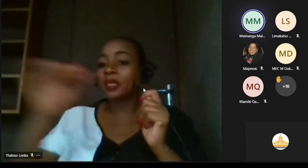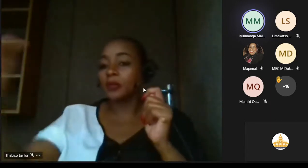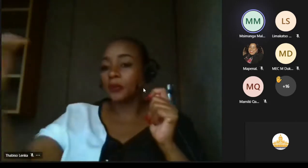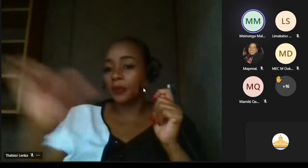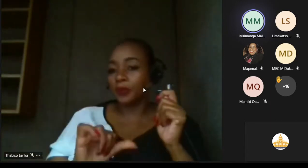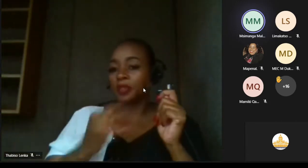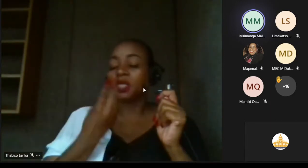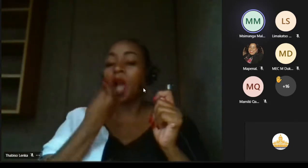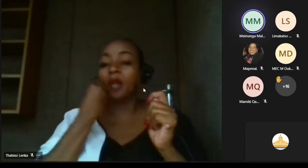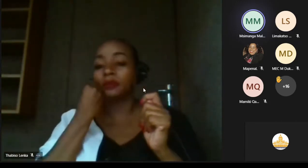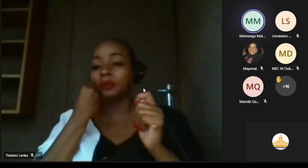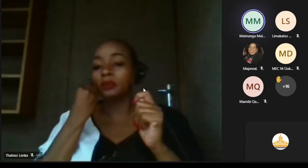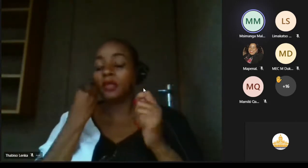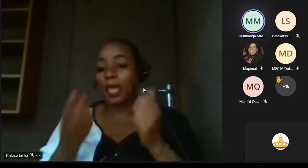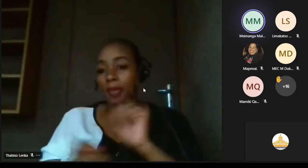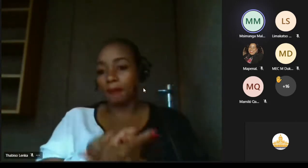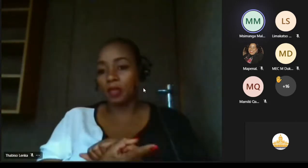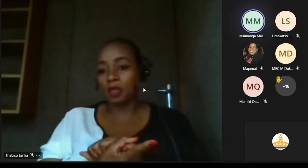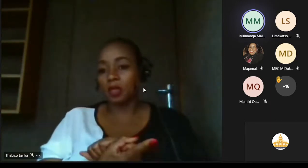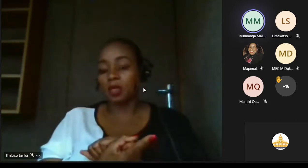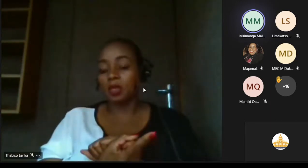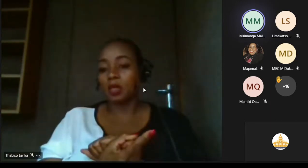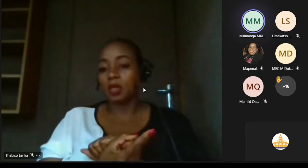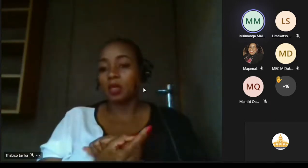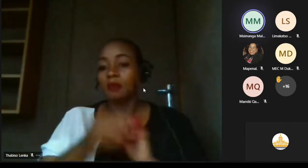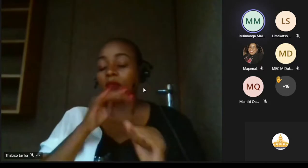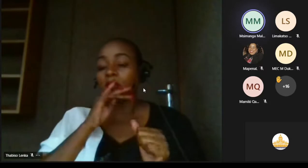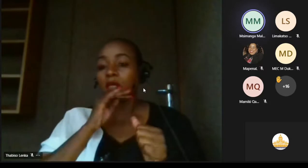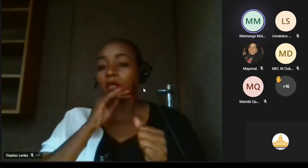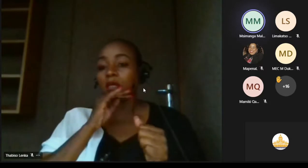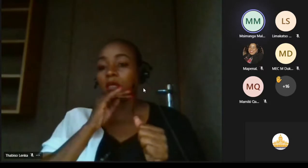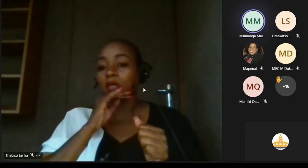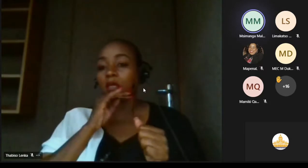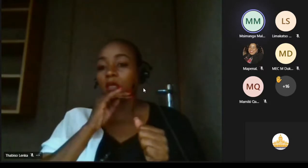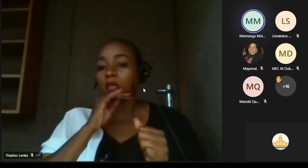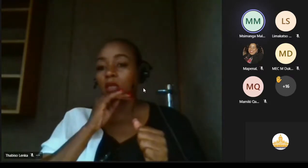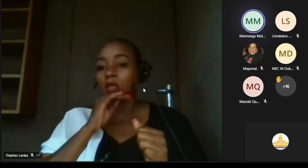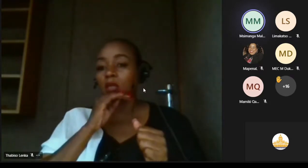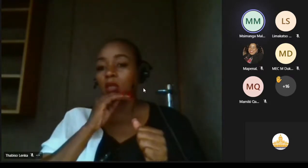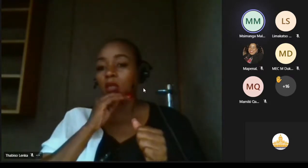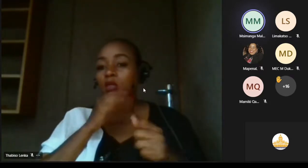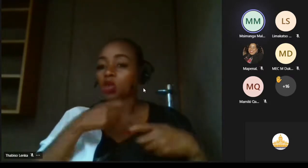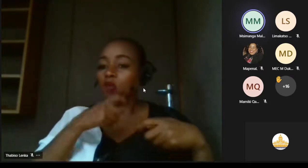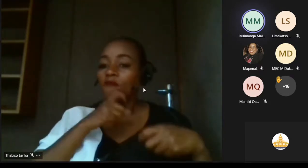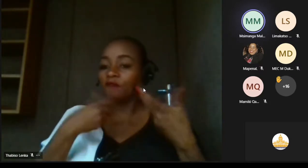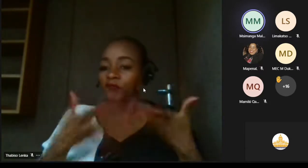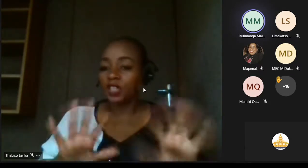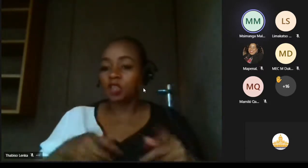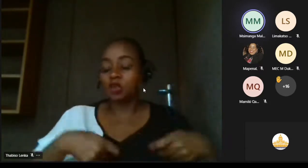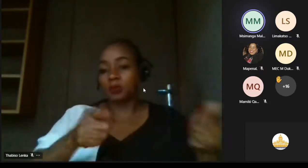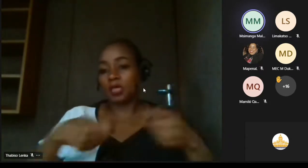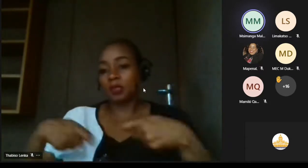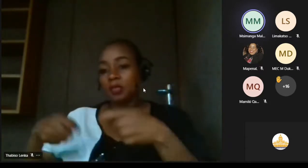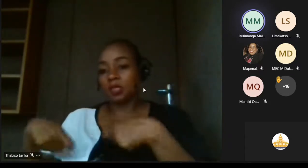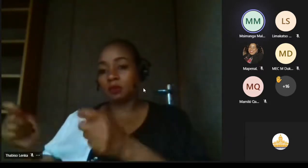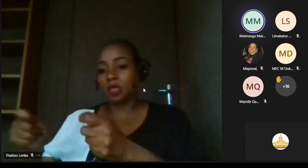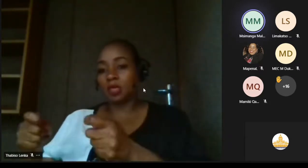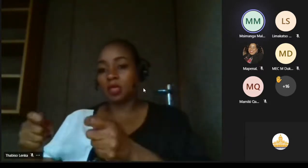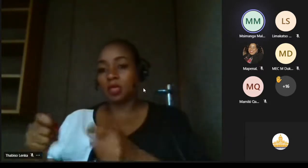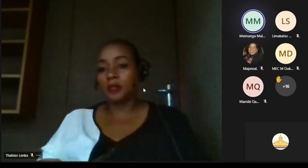di jewe ho accountelwa chelete e leng hore e se jewe e sebeditswe mabaka e leng ha ro